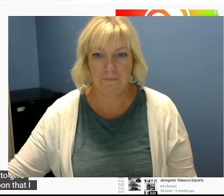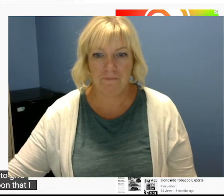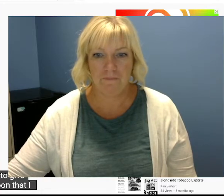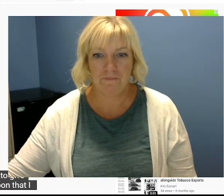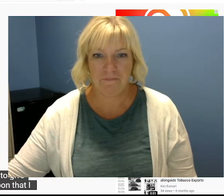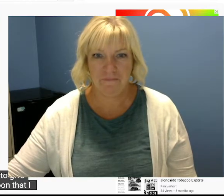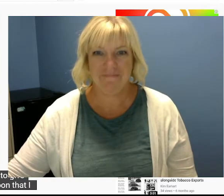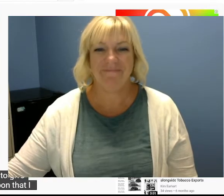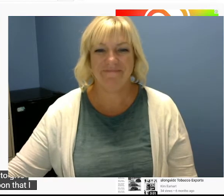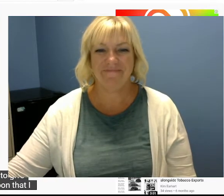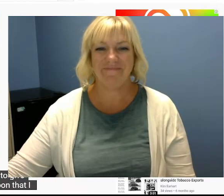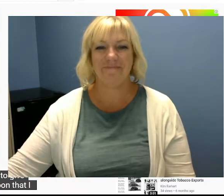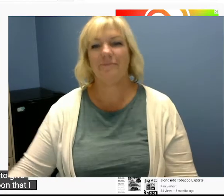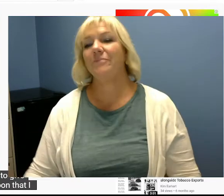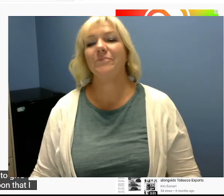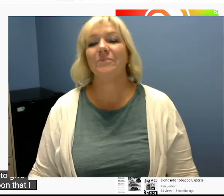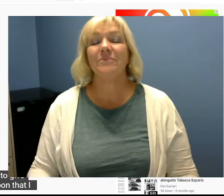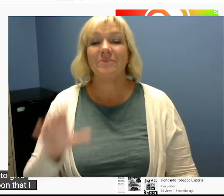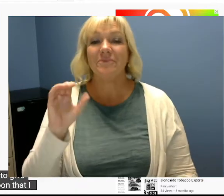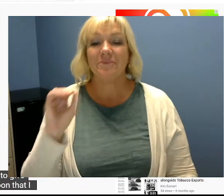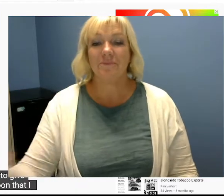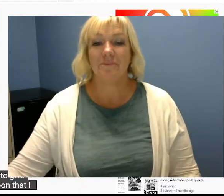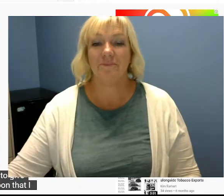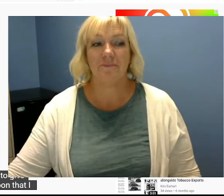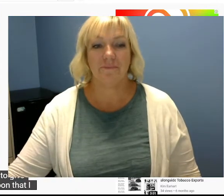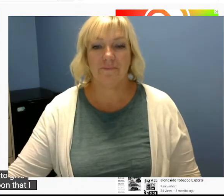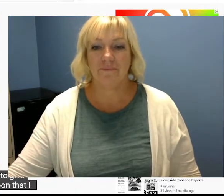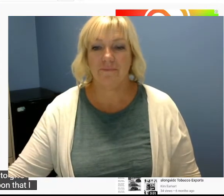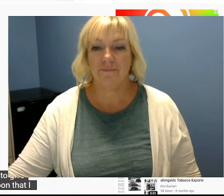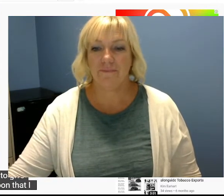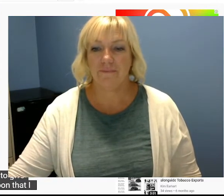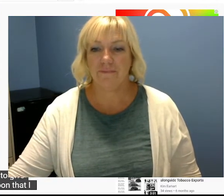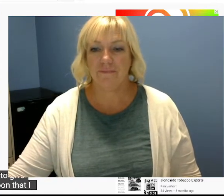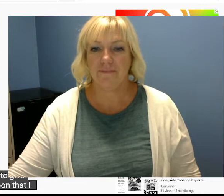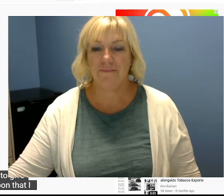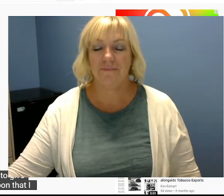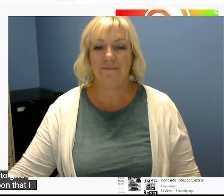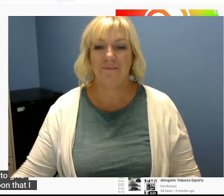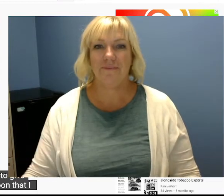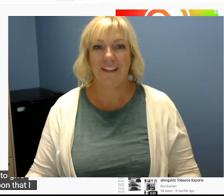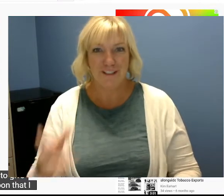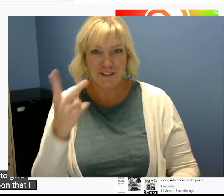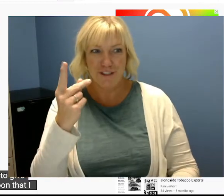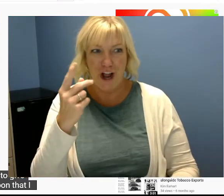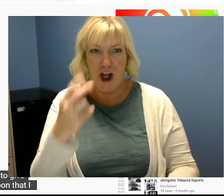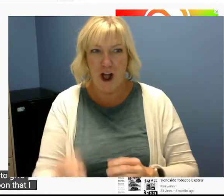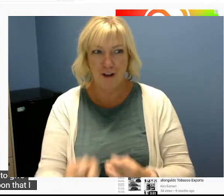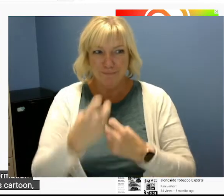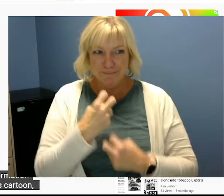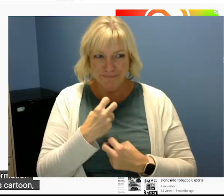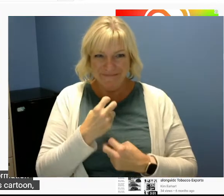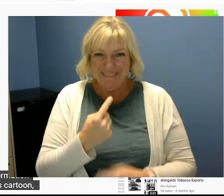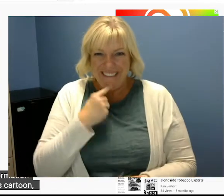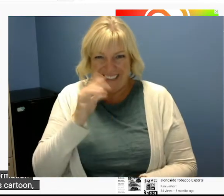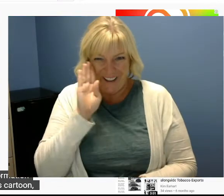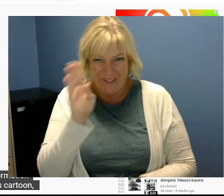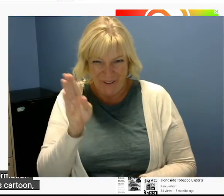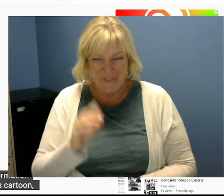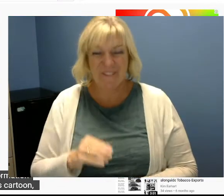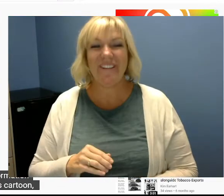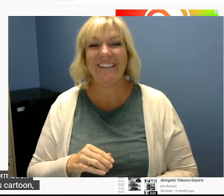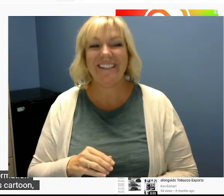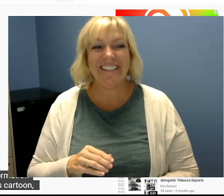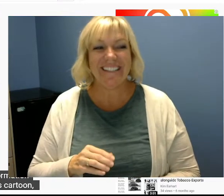All right, so the cartoon that I wanted to give you, oh, my dog is saying hello. The cartoon that I wanted to give you a little